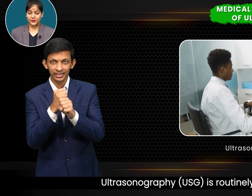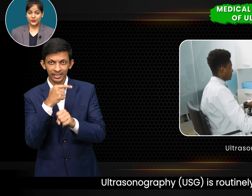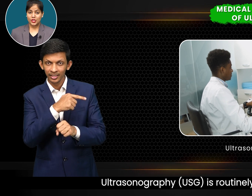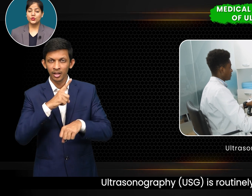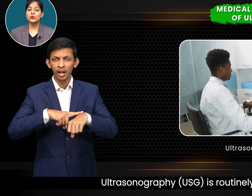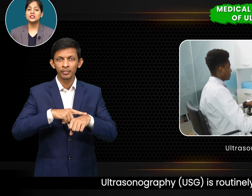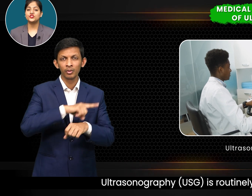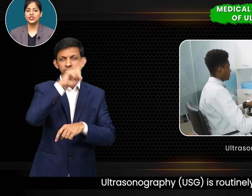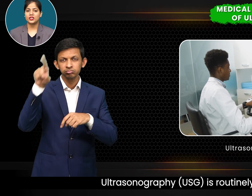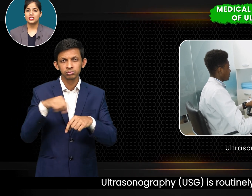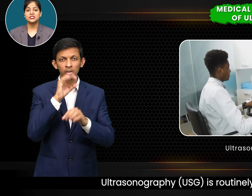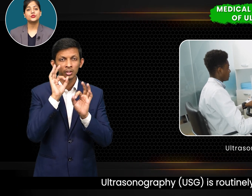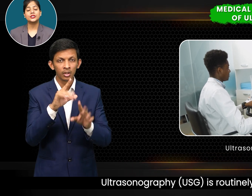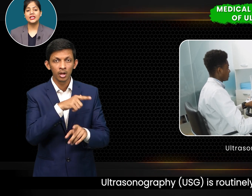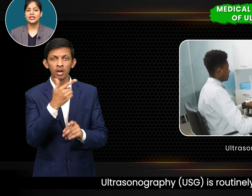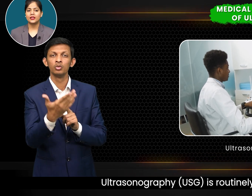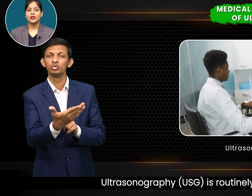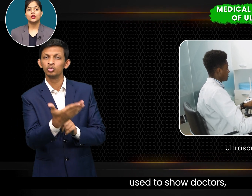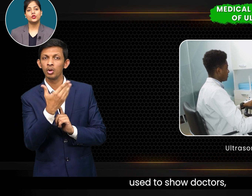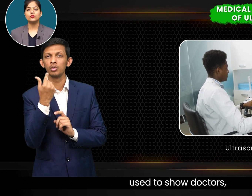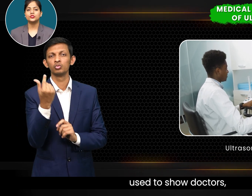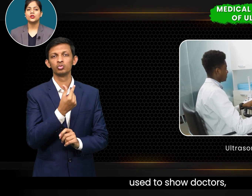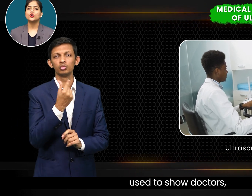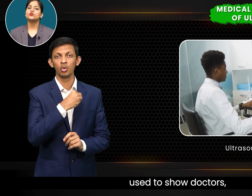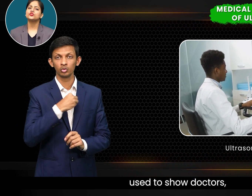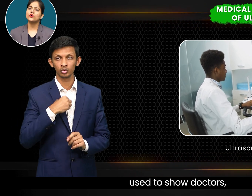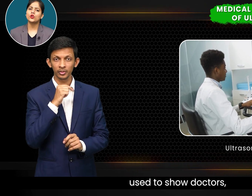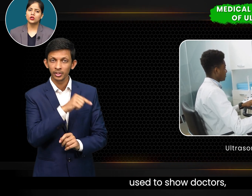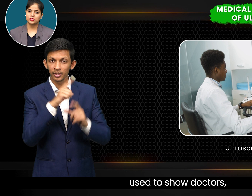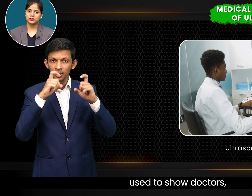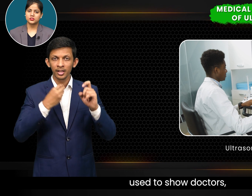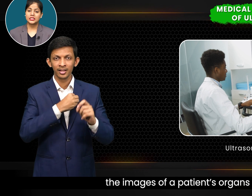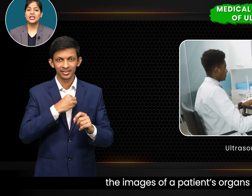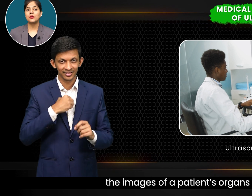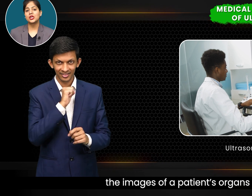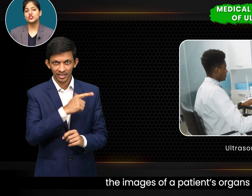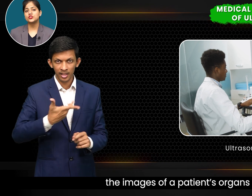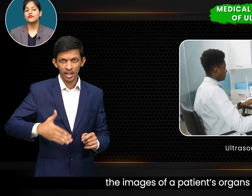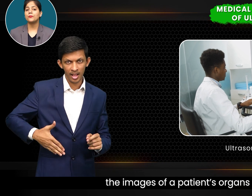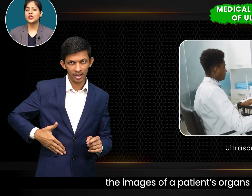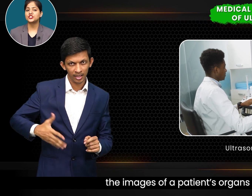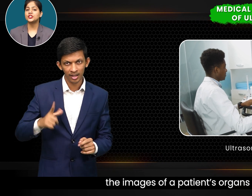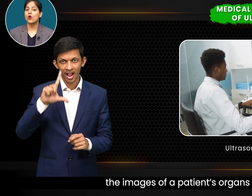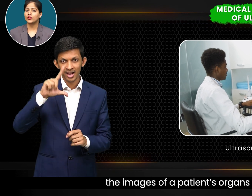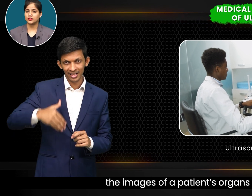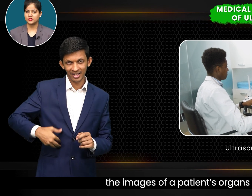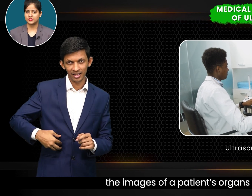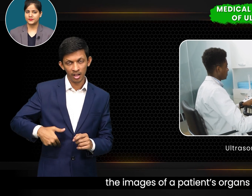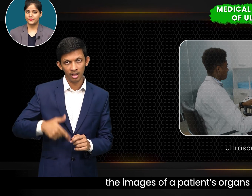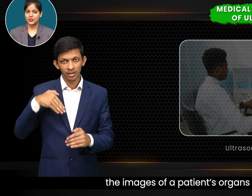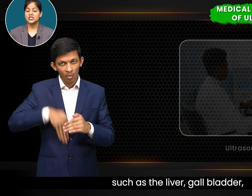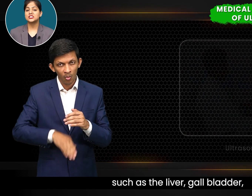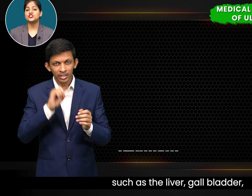Ultrasonography (USG) is routinely used to show doctors the images of a patient